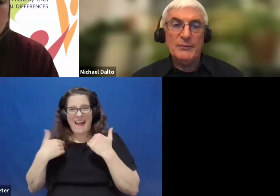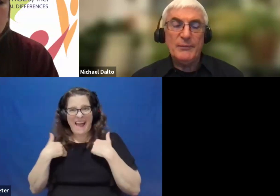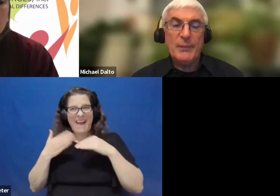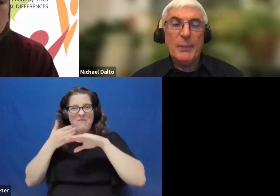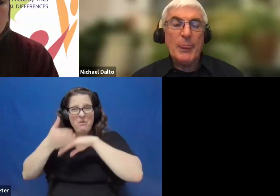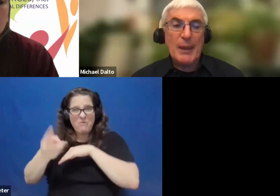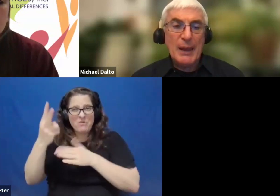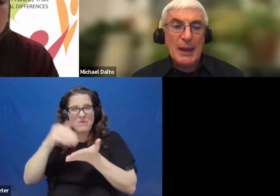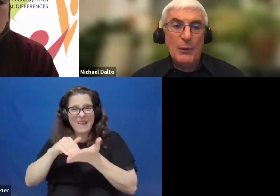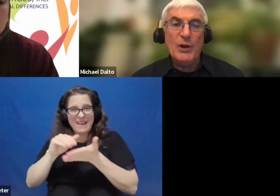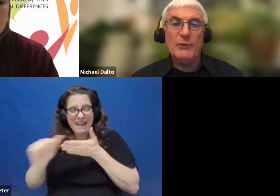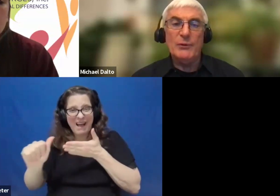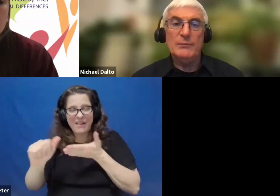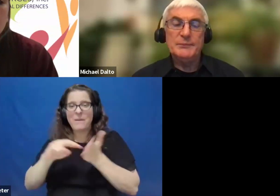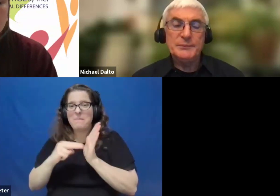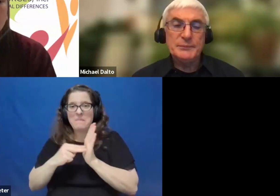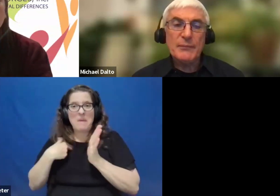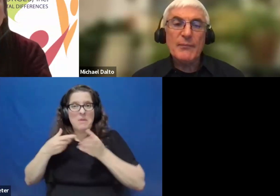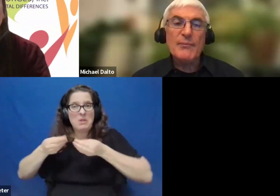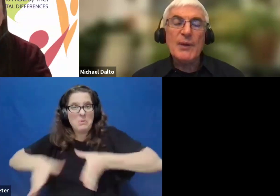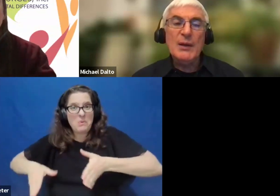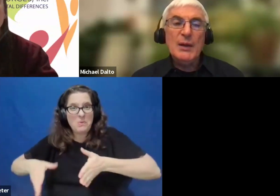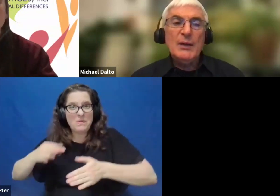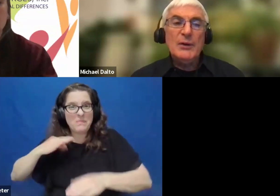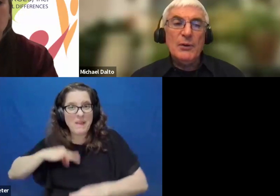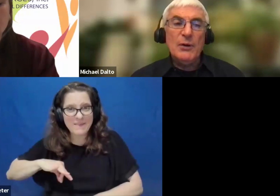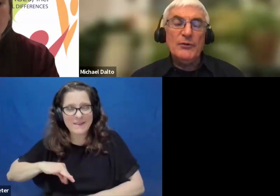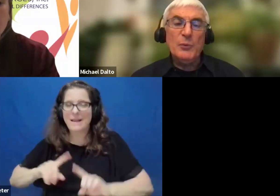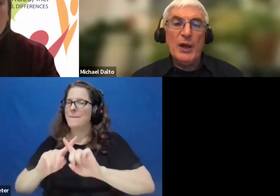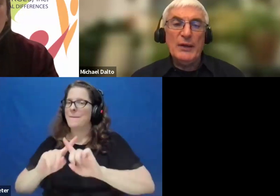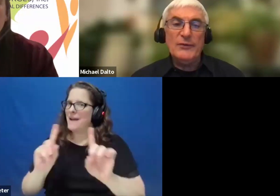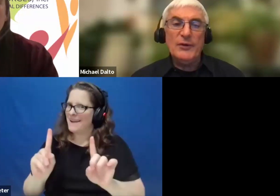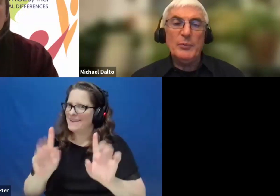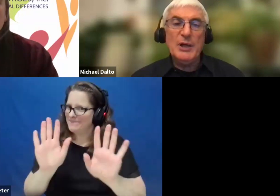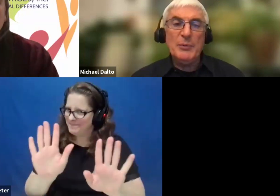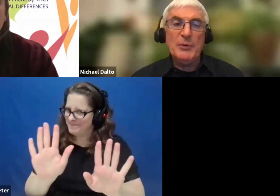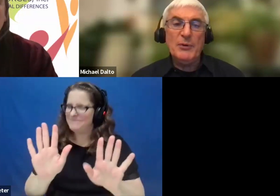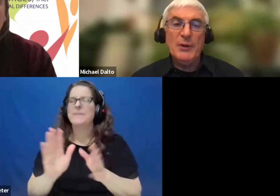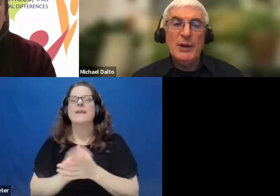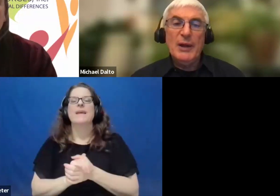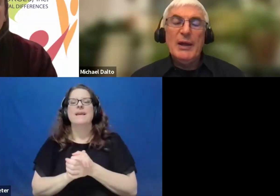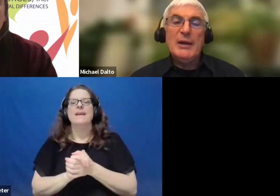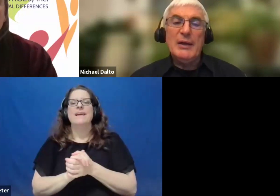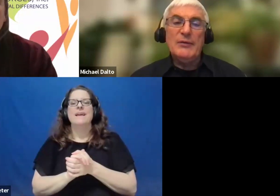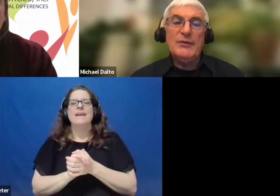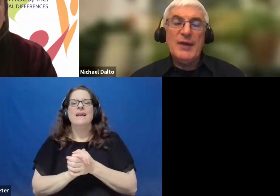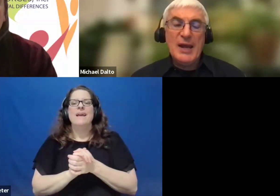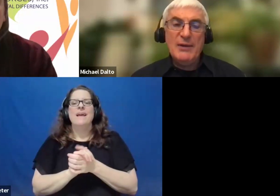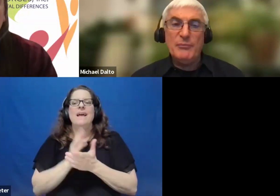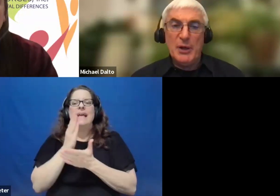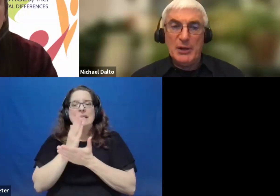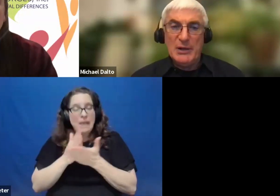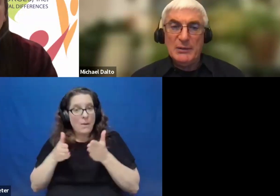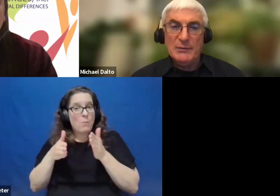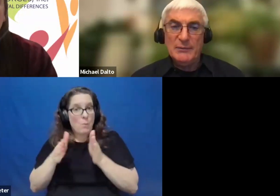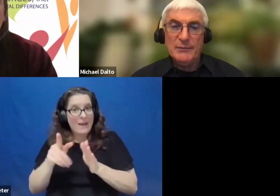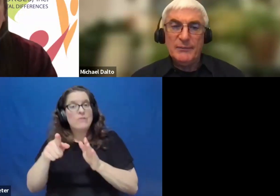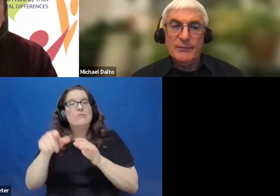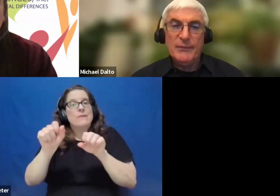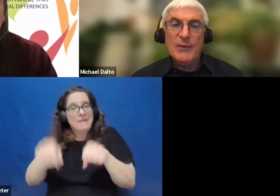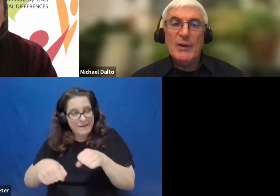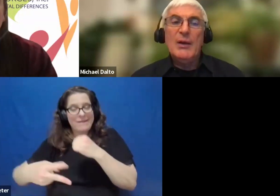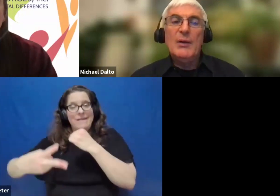benefits. However, there are some ways that people can save money